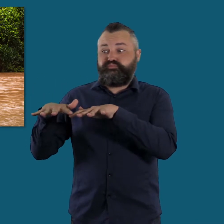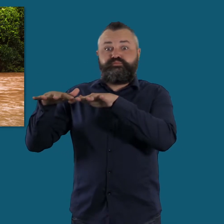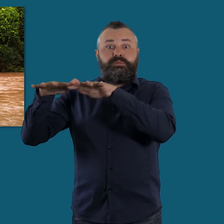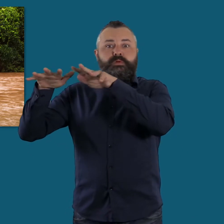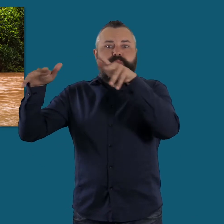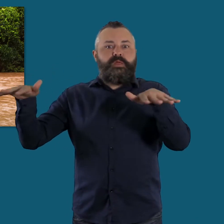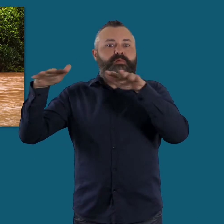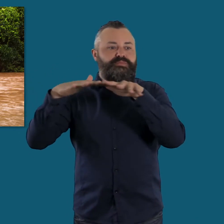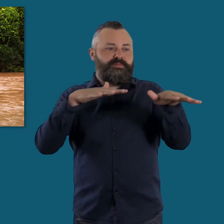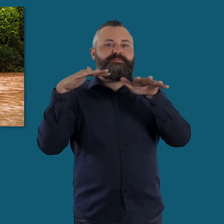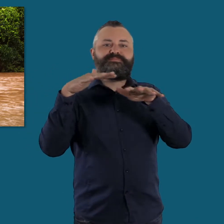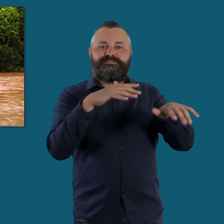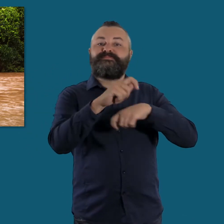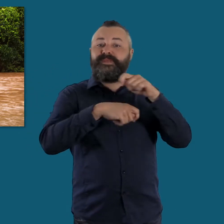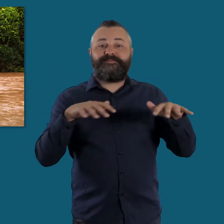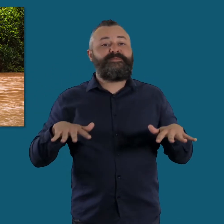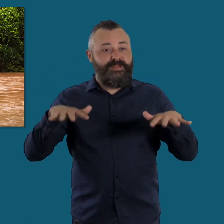are overtopped on the land,